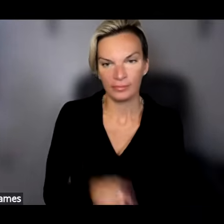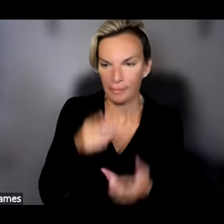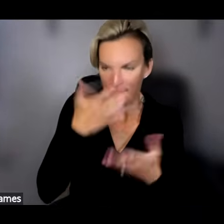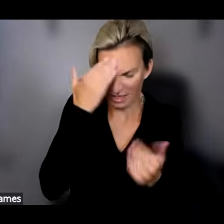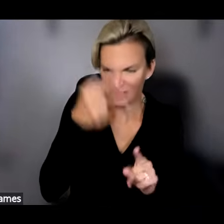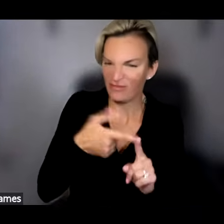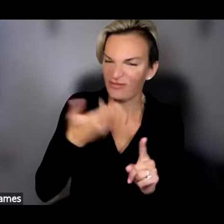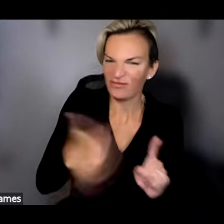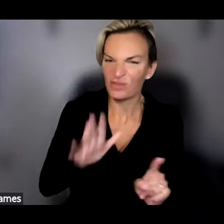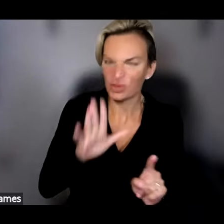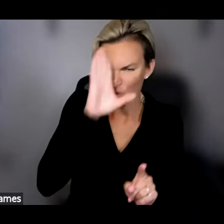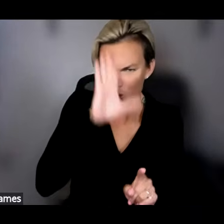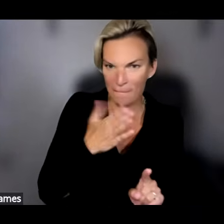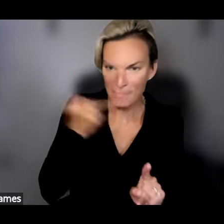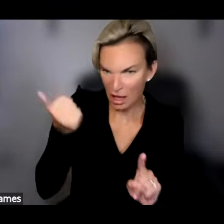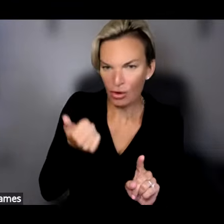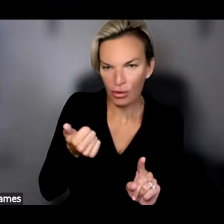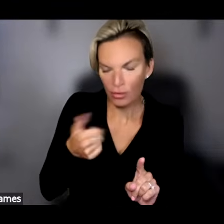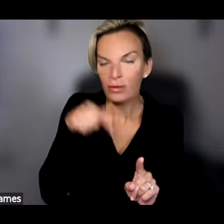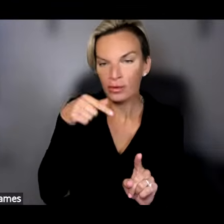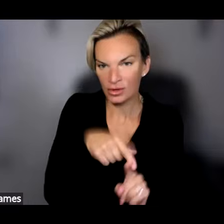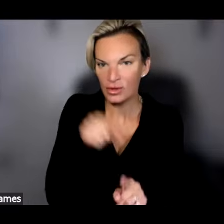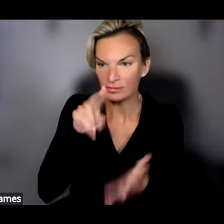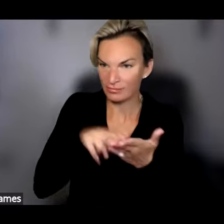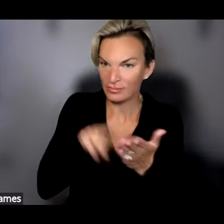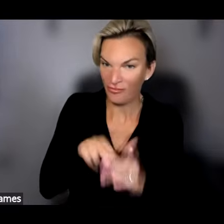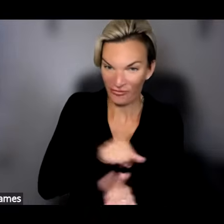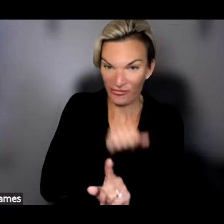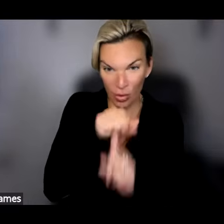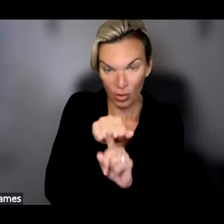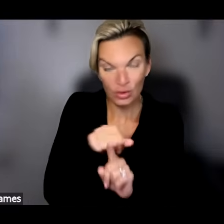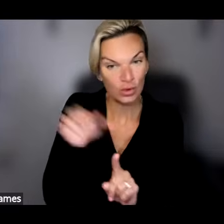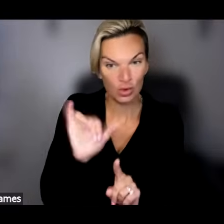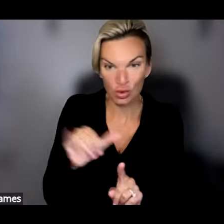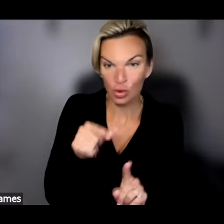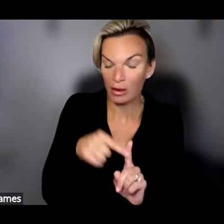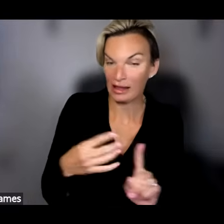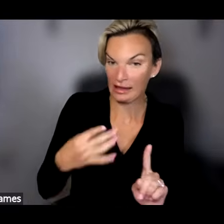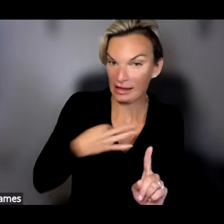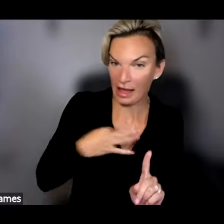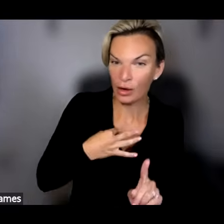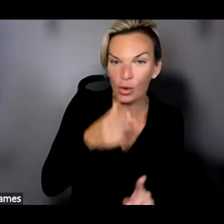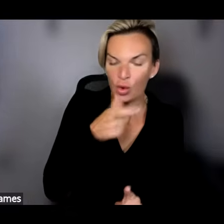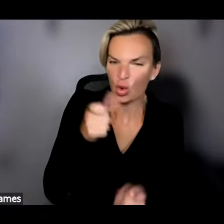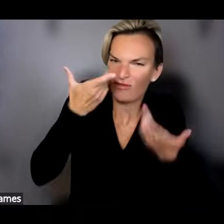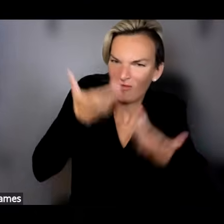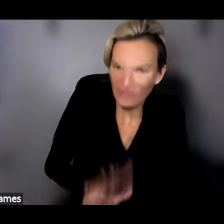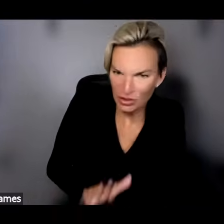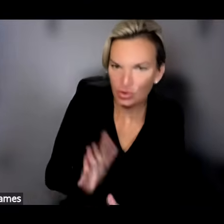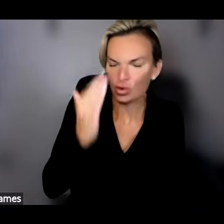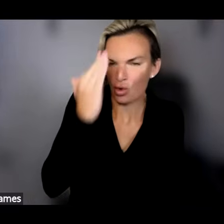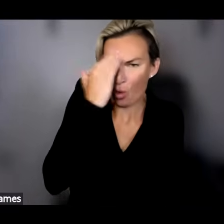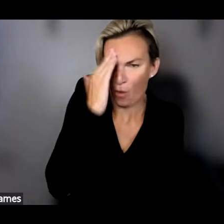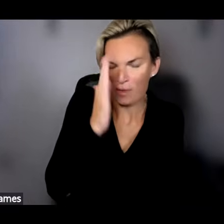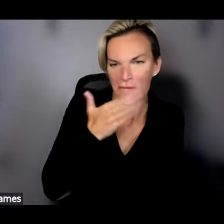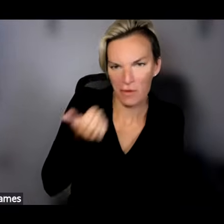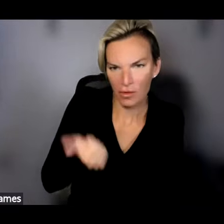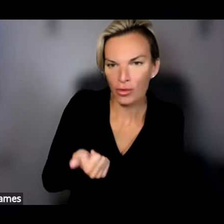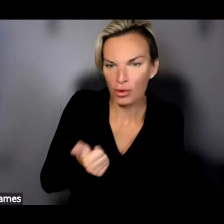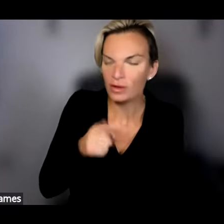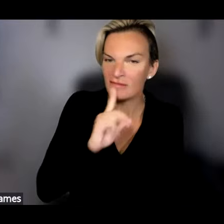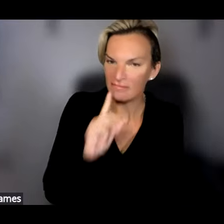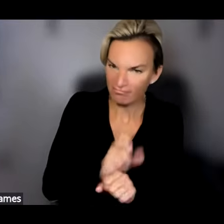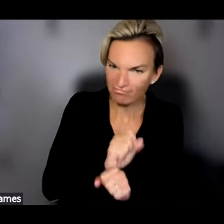signature forgery is unacceptable, so too is a candidate intentionally and knowingly